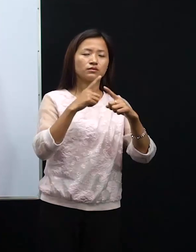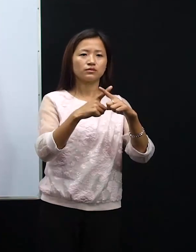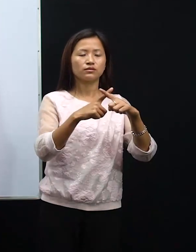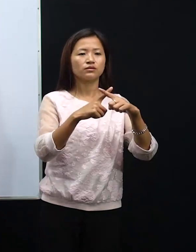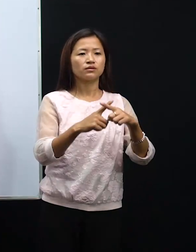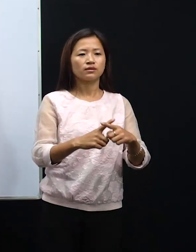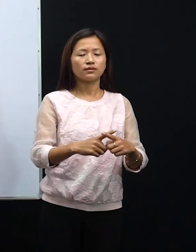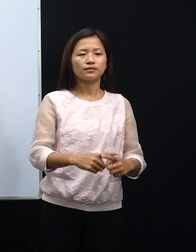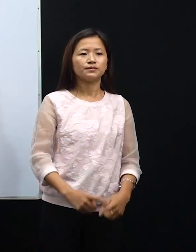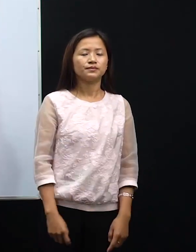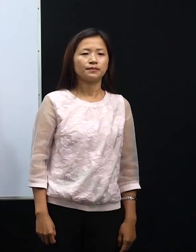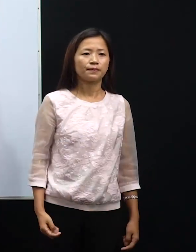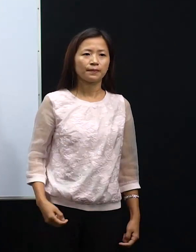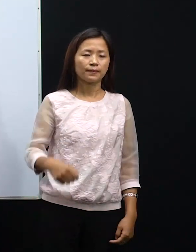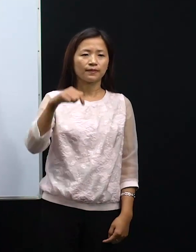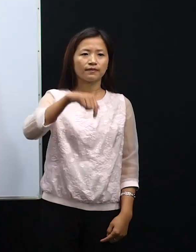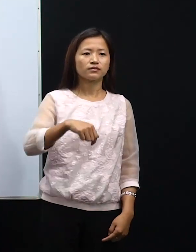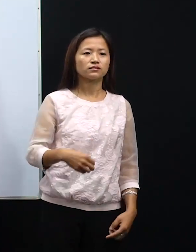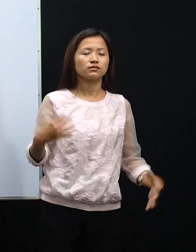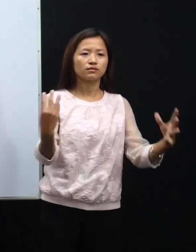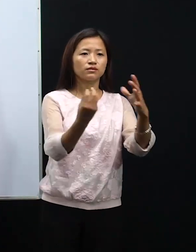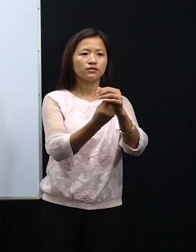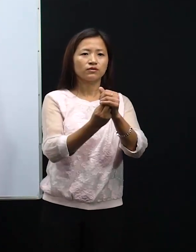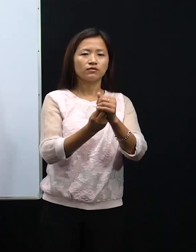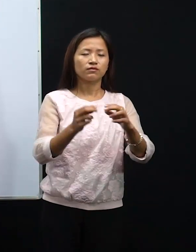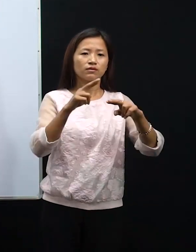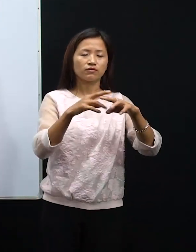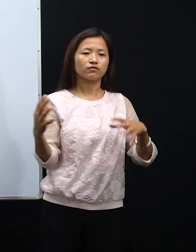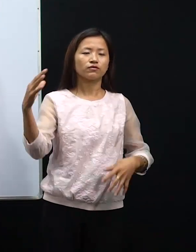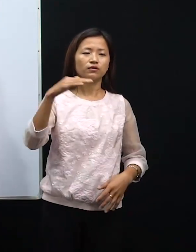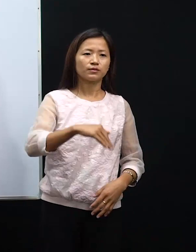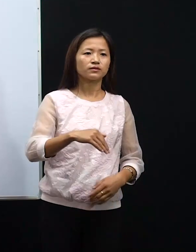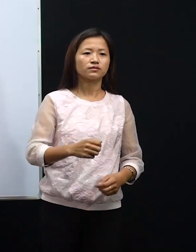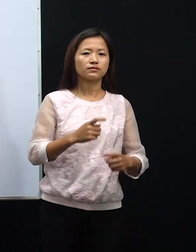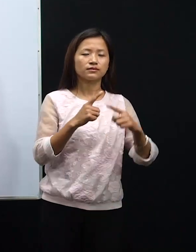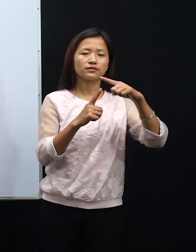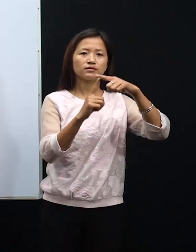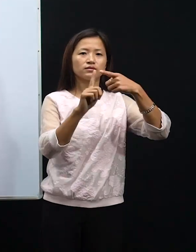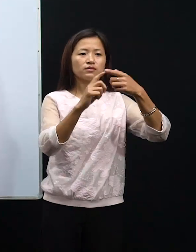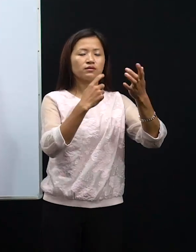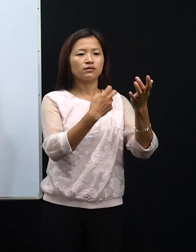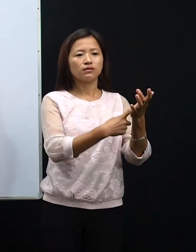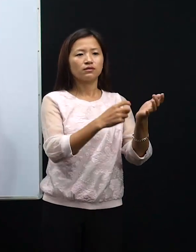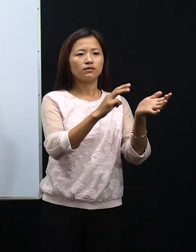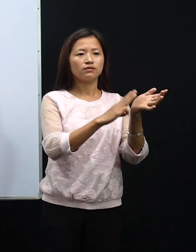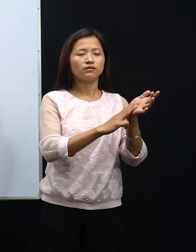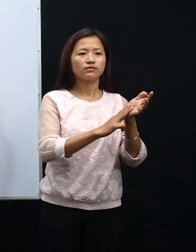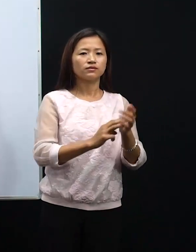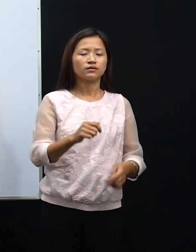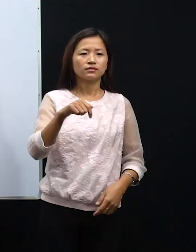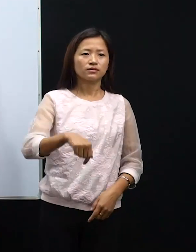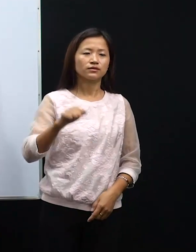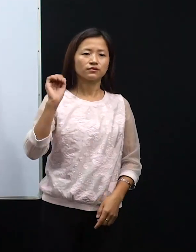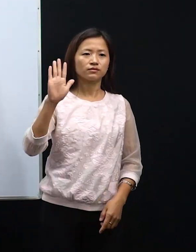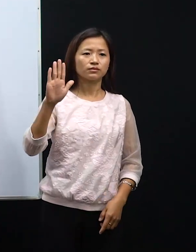into x. And these together they form a term. Plus we have 5. This 5